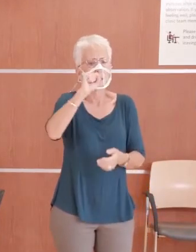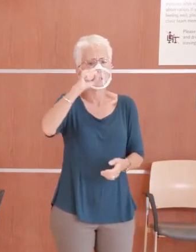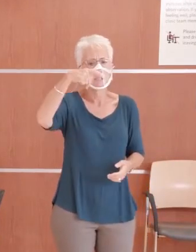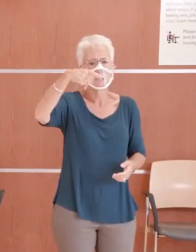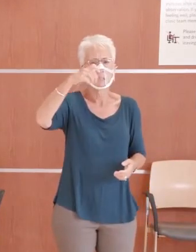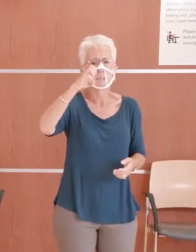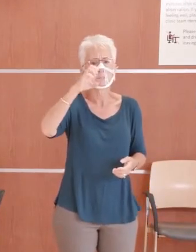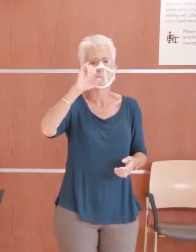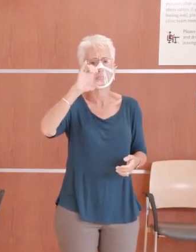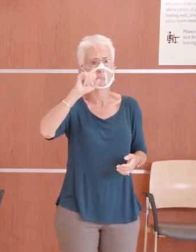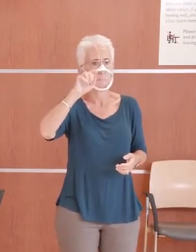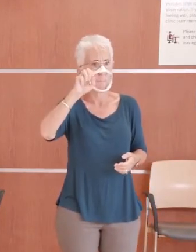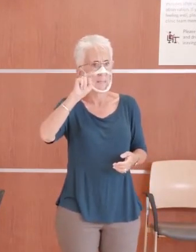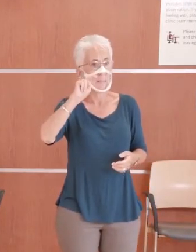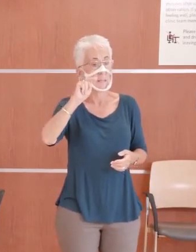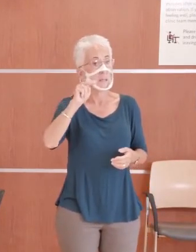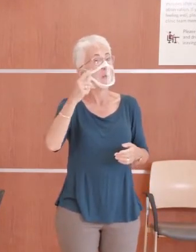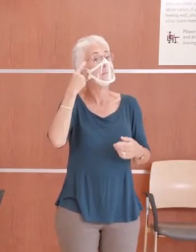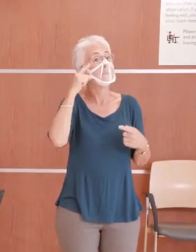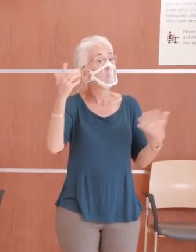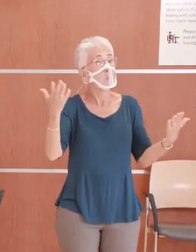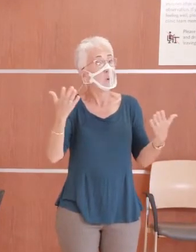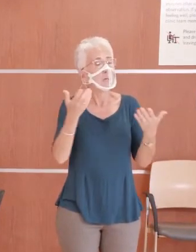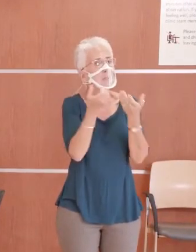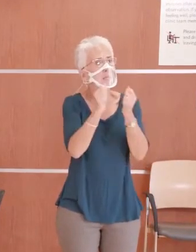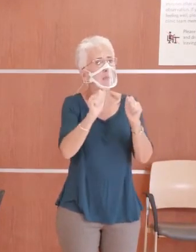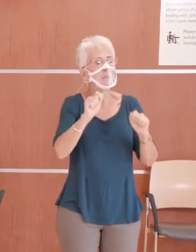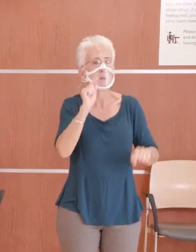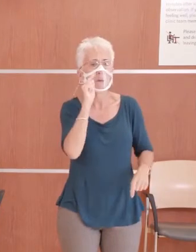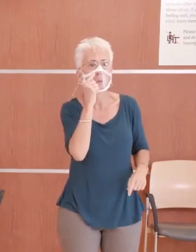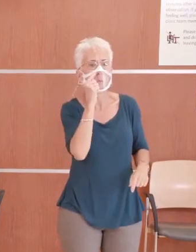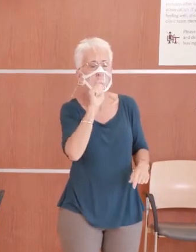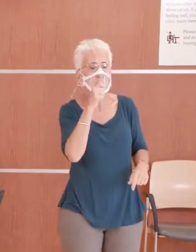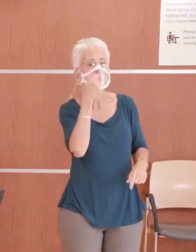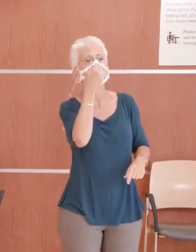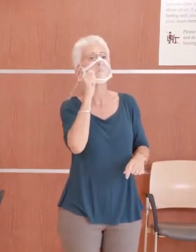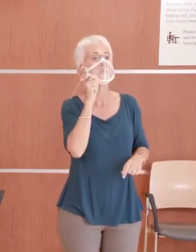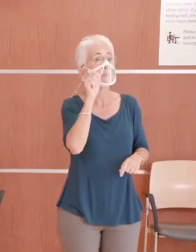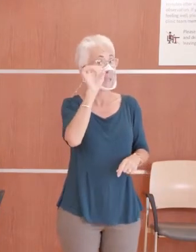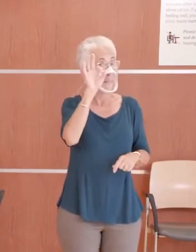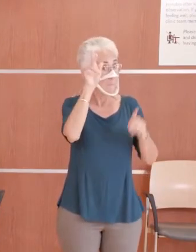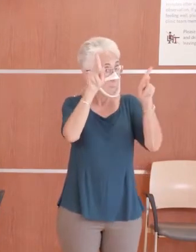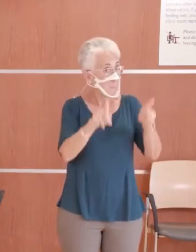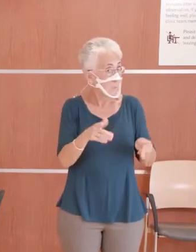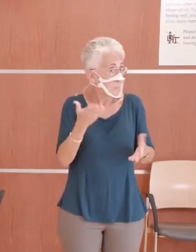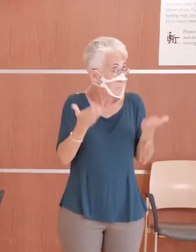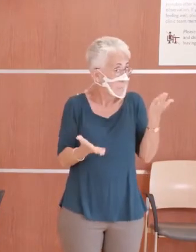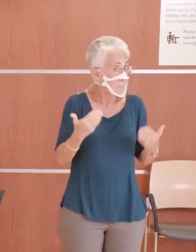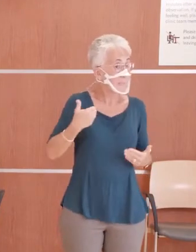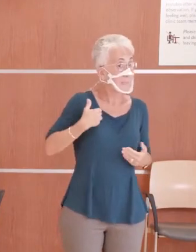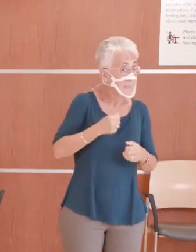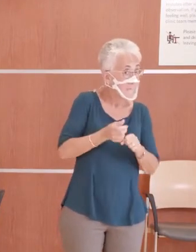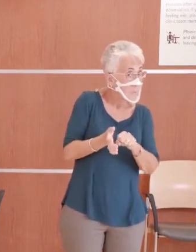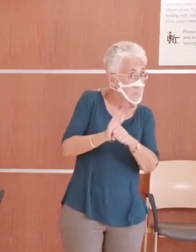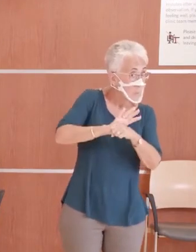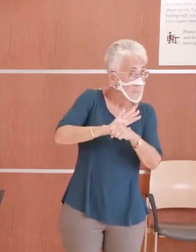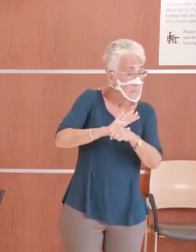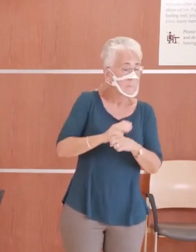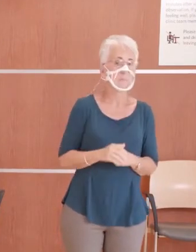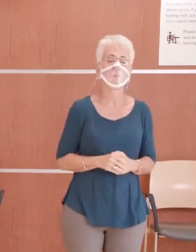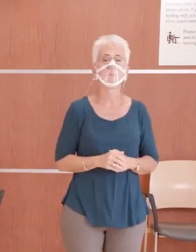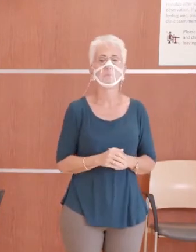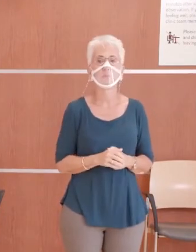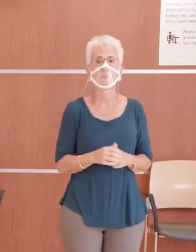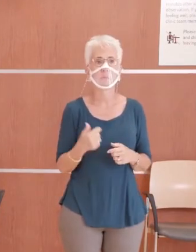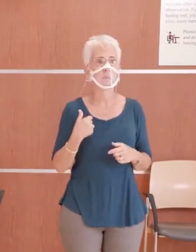we safely and conveniently collect nasal swabs from people who might have COVID-19. We stood